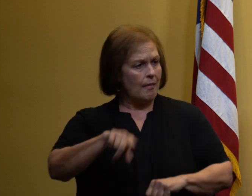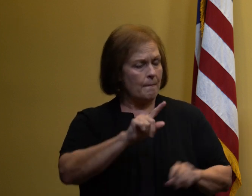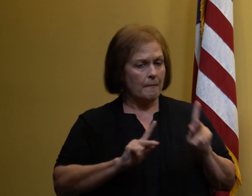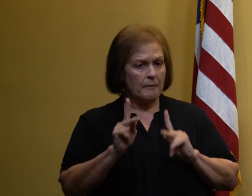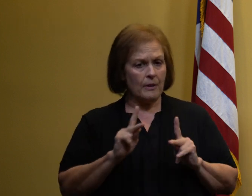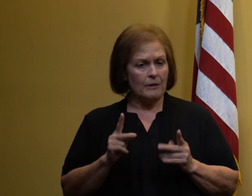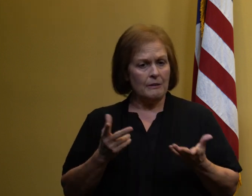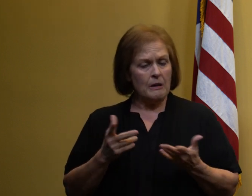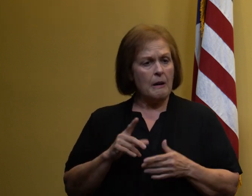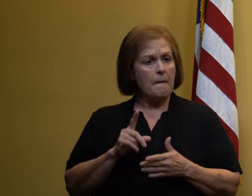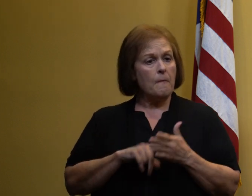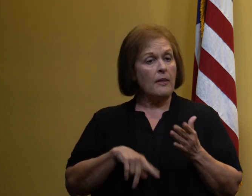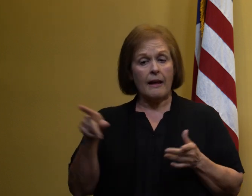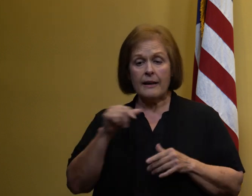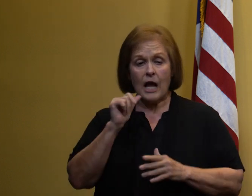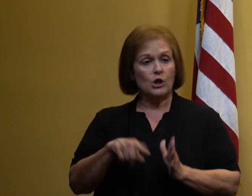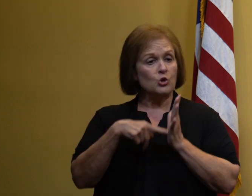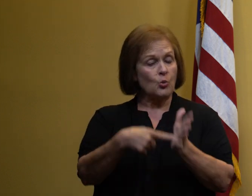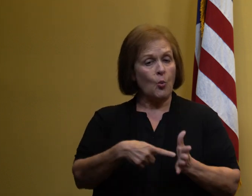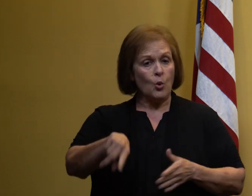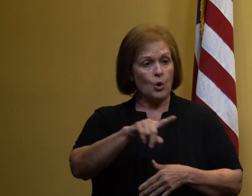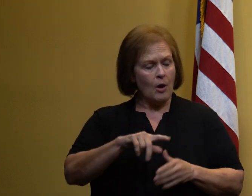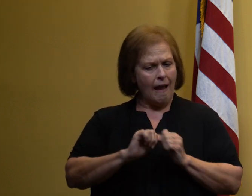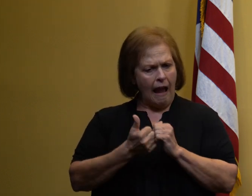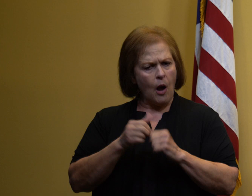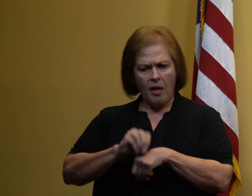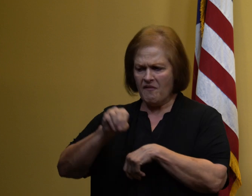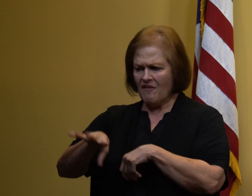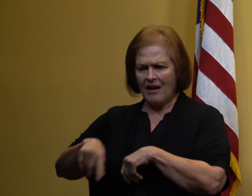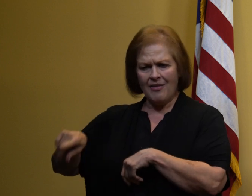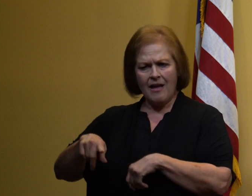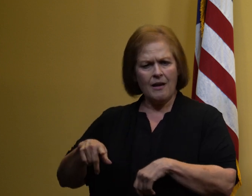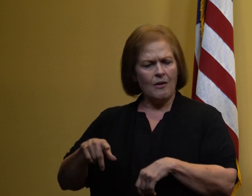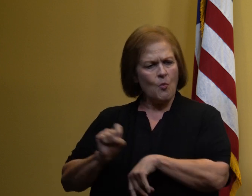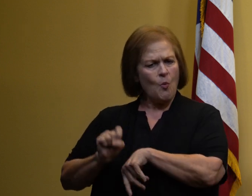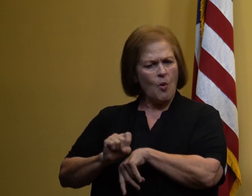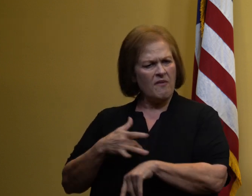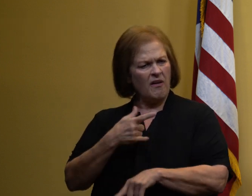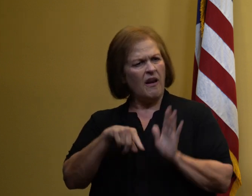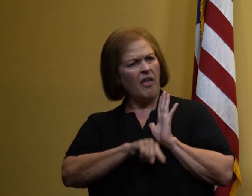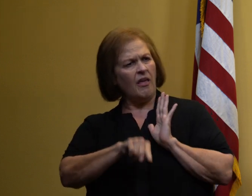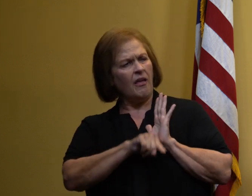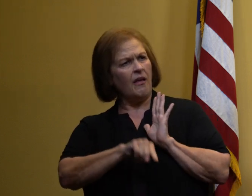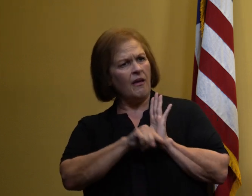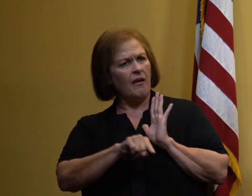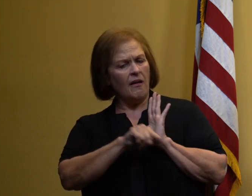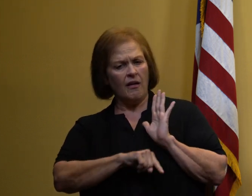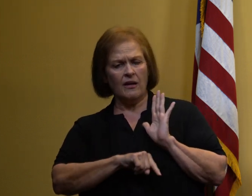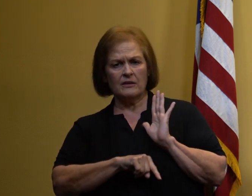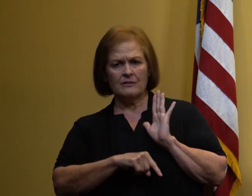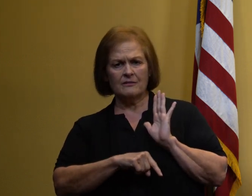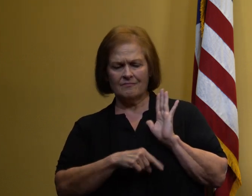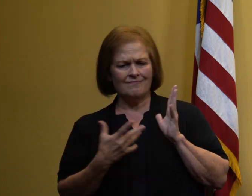But what they do not show you in terms of how it impacts them negatively, because they show up in spite